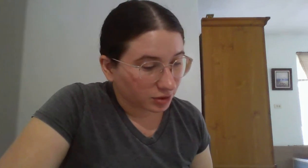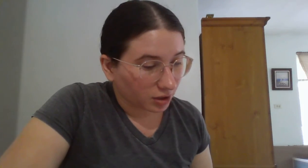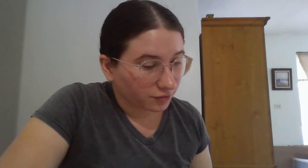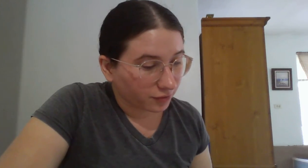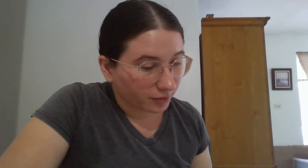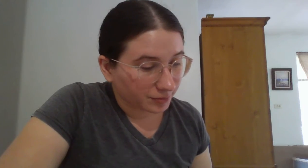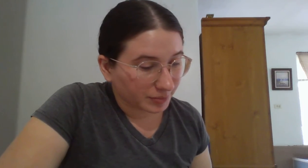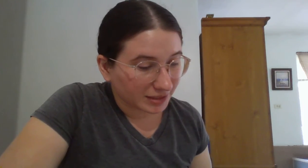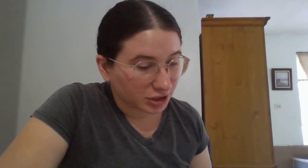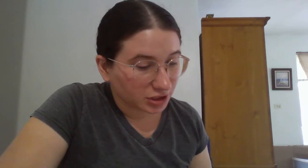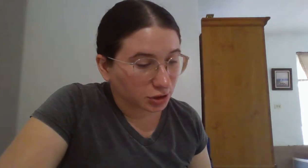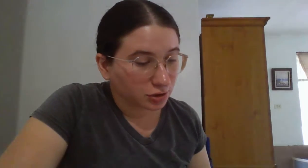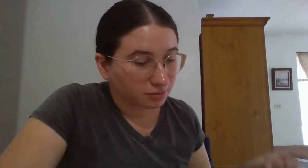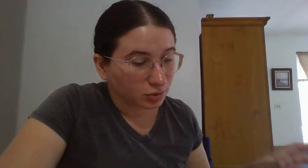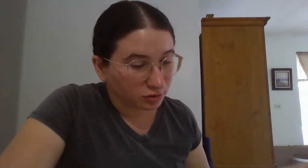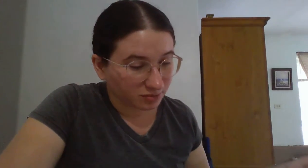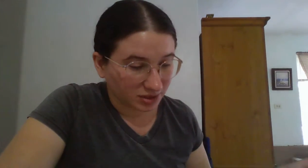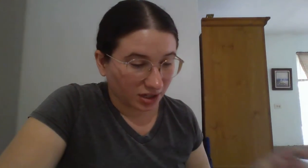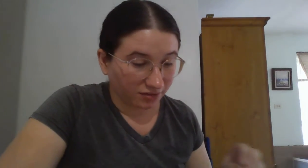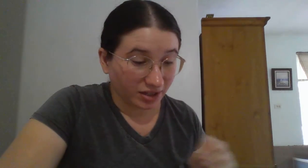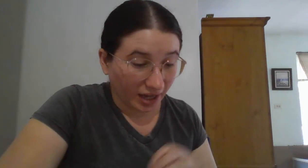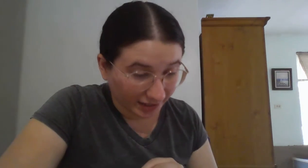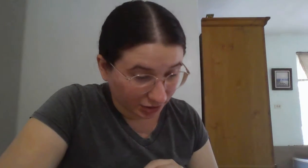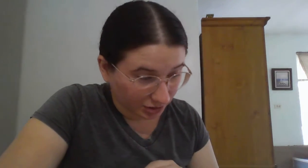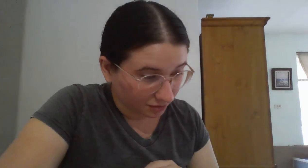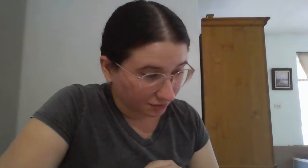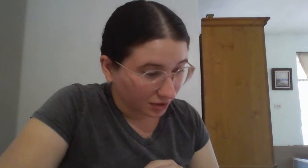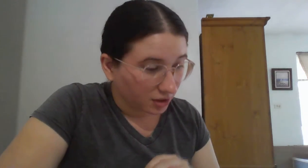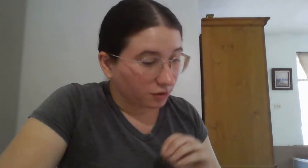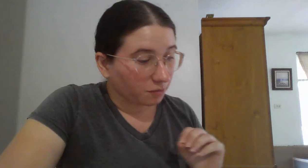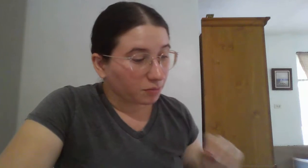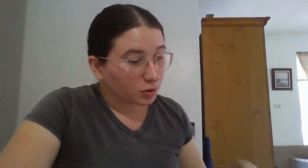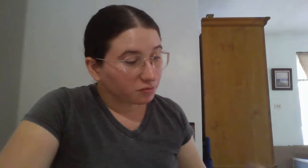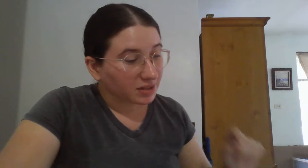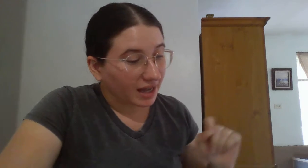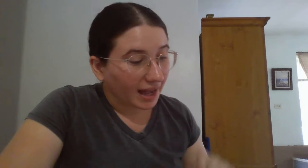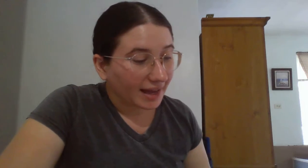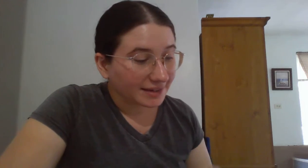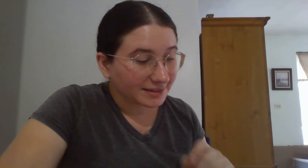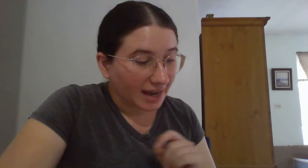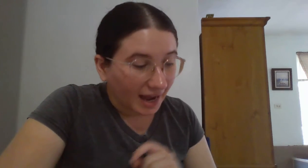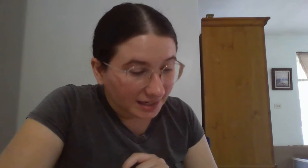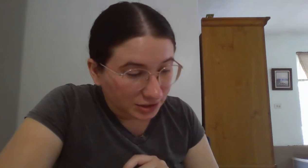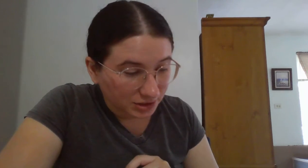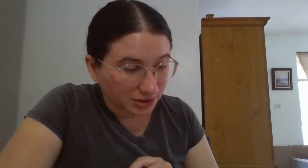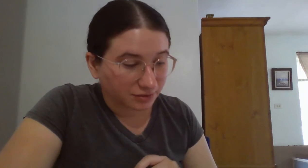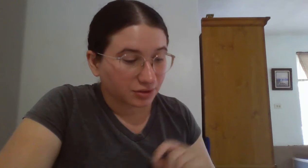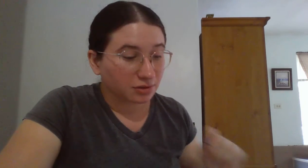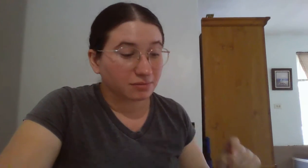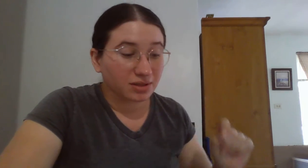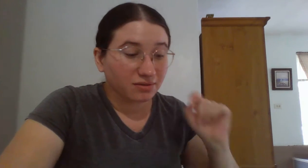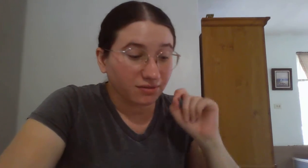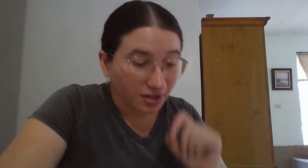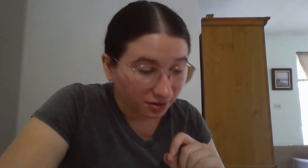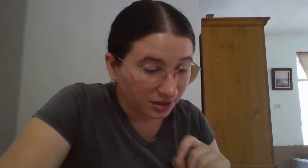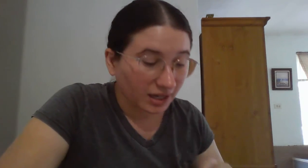are formed by changing the movement of the adjective. The movement added to adjectives to mean very